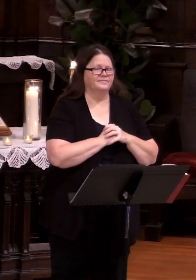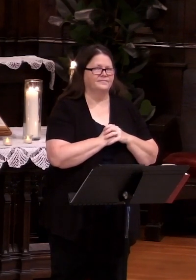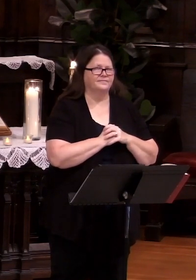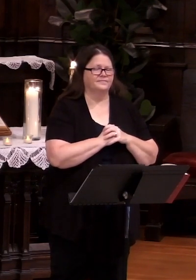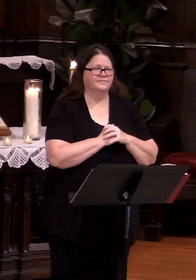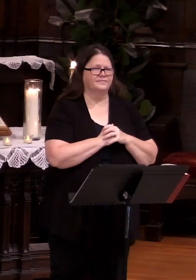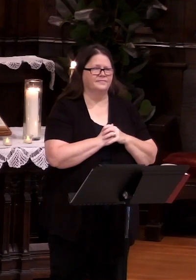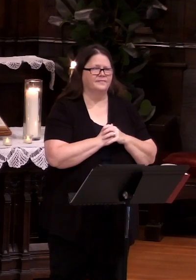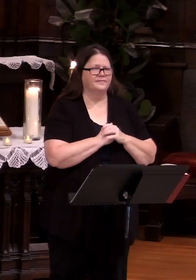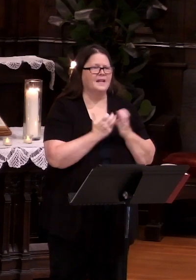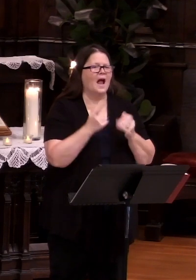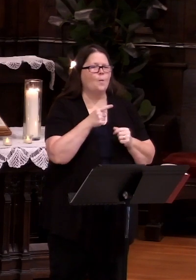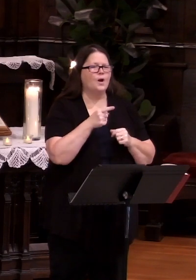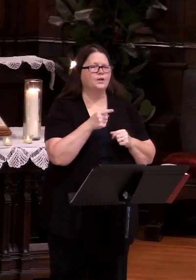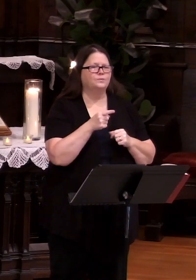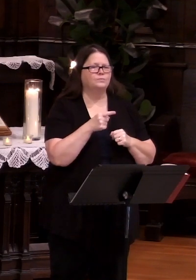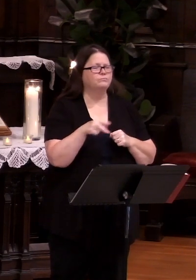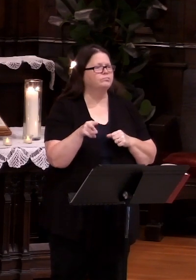Take a look around.